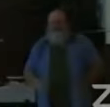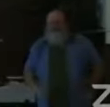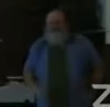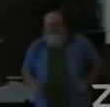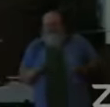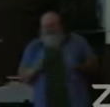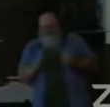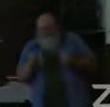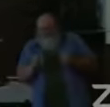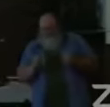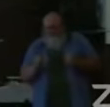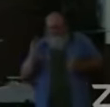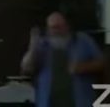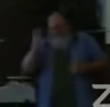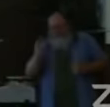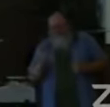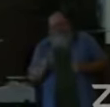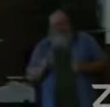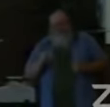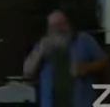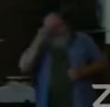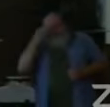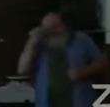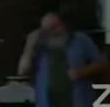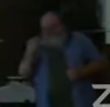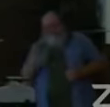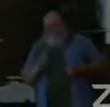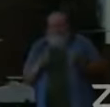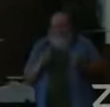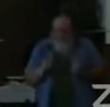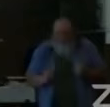Melanie turns the air on upstairs. I go downstairs and turn the heat on.